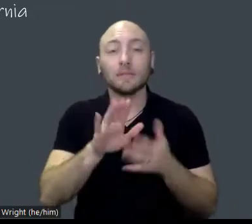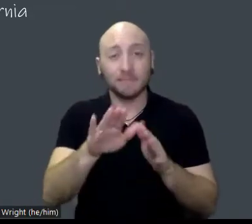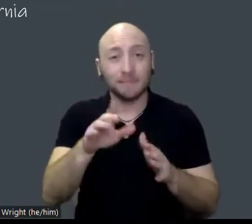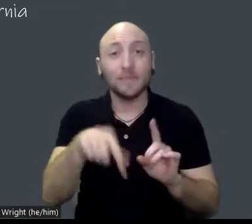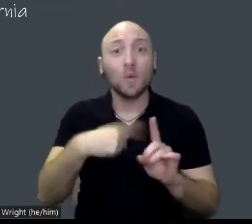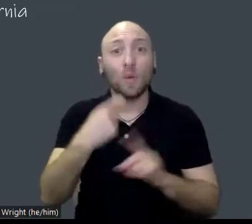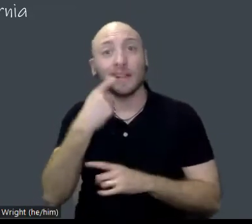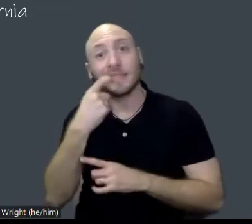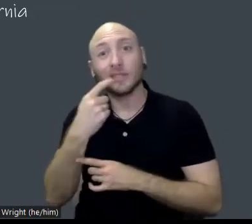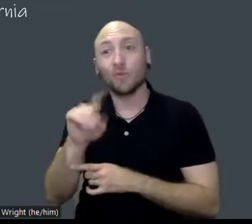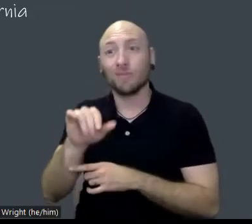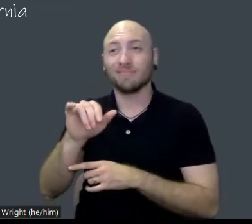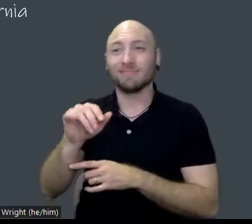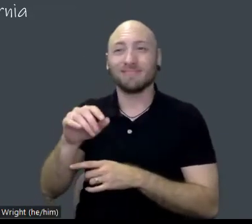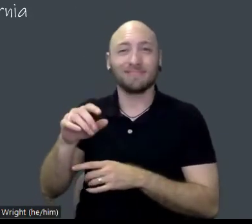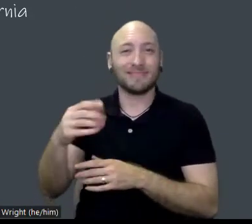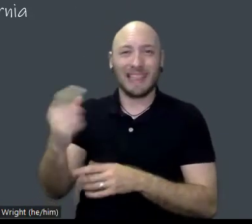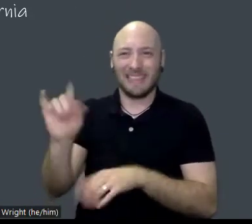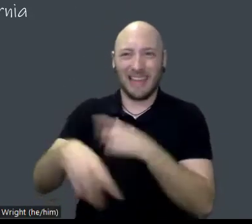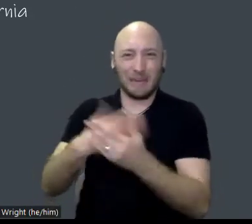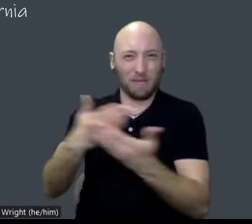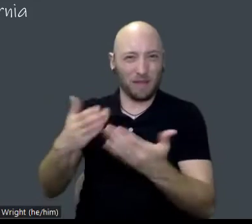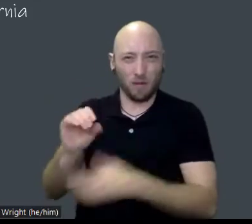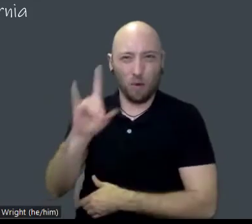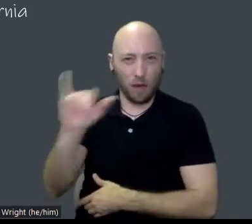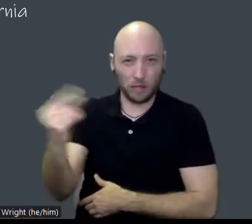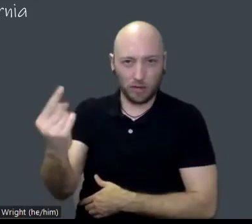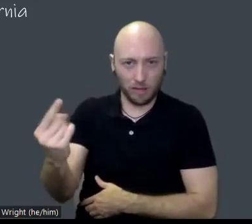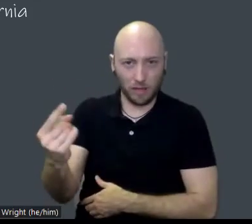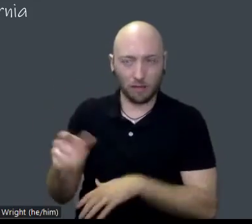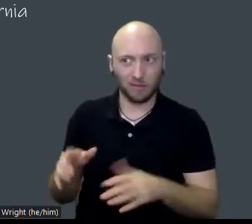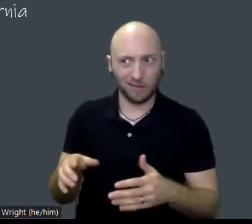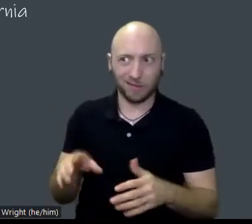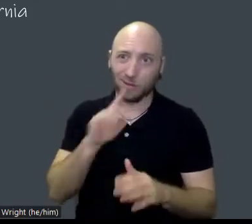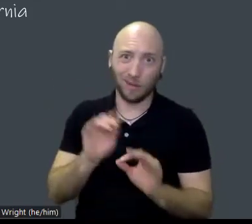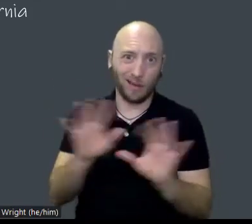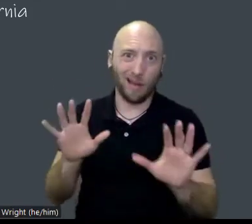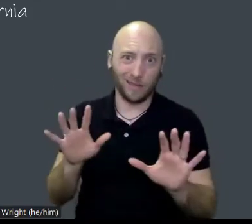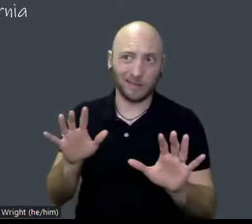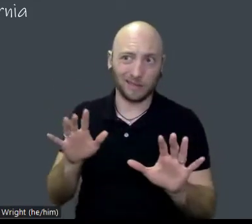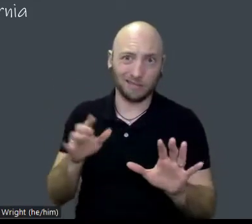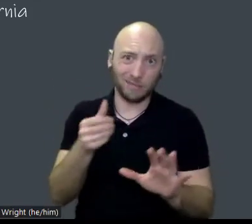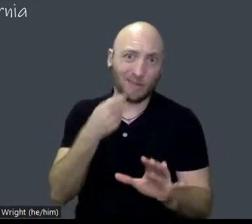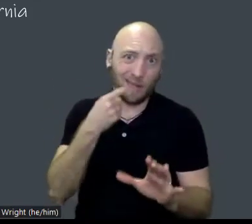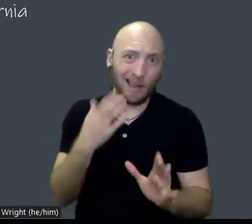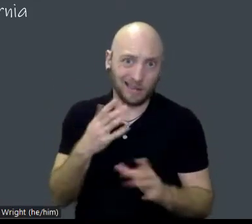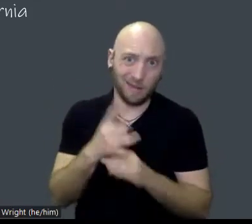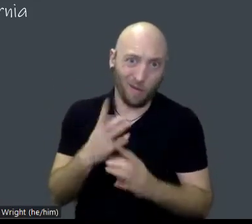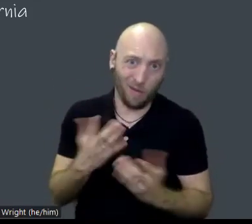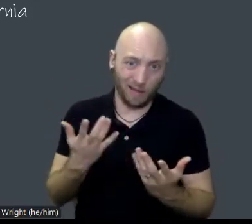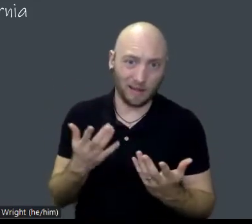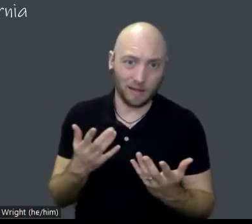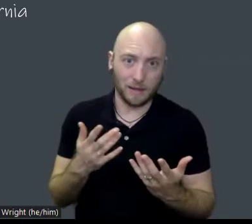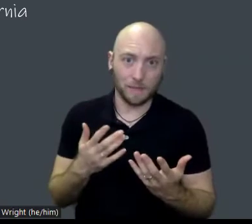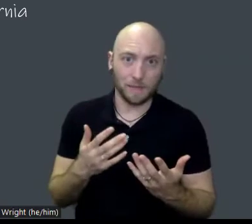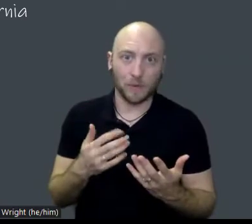like that, and not know that you are like an alcoholic. It's reminded of you